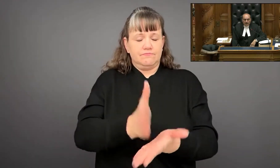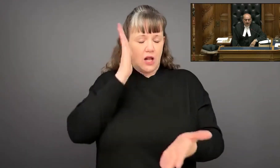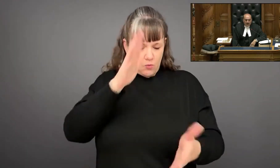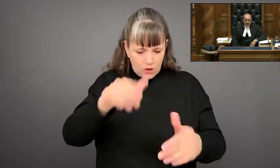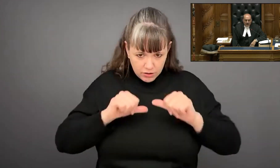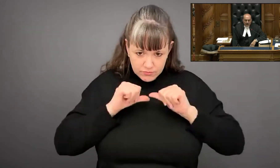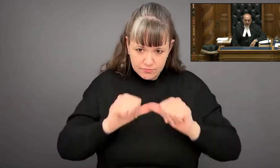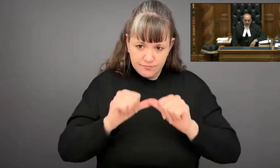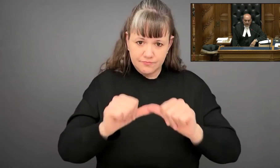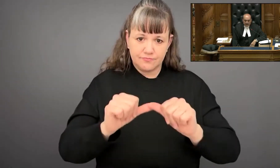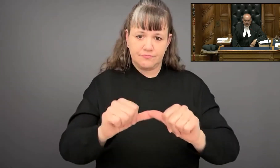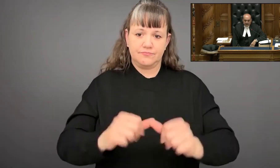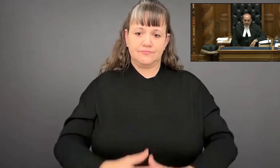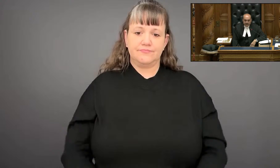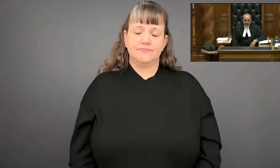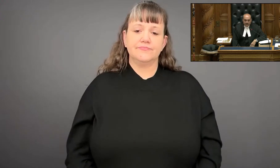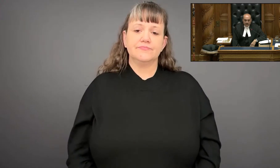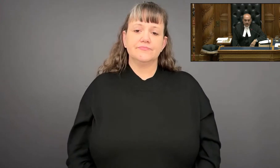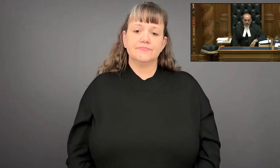Leader of the third party.